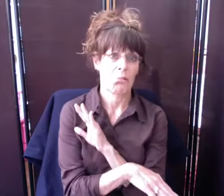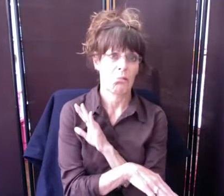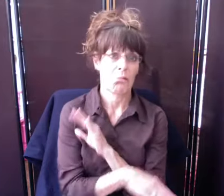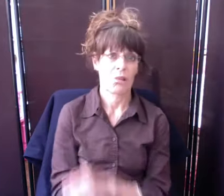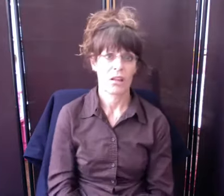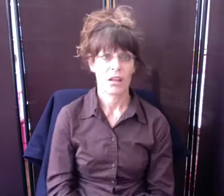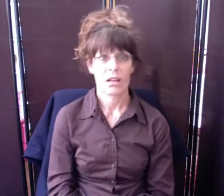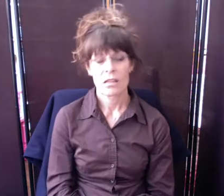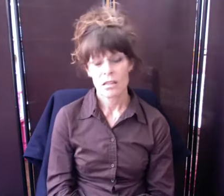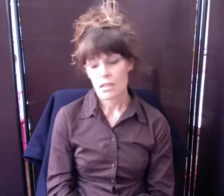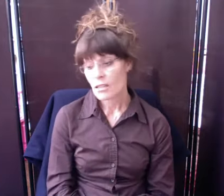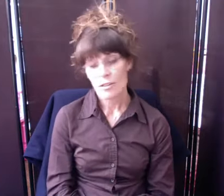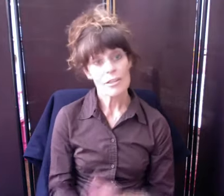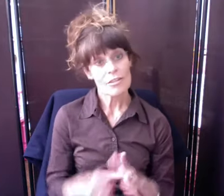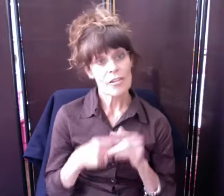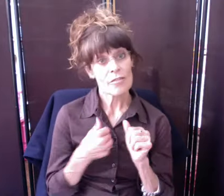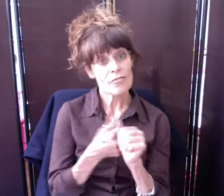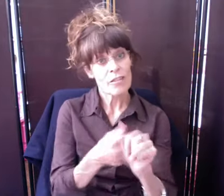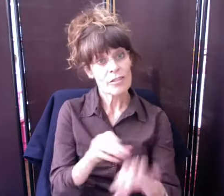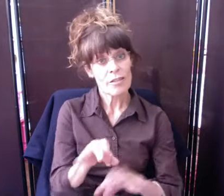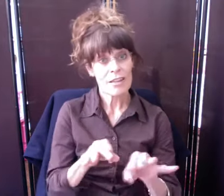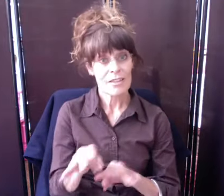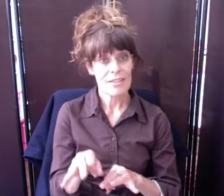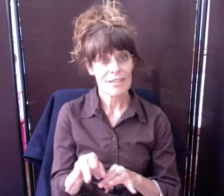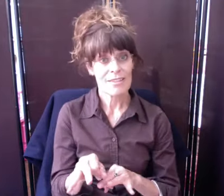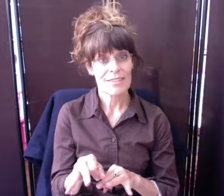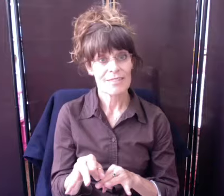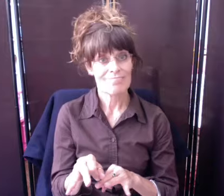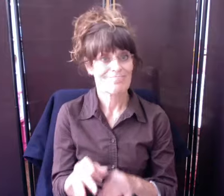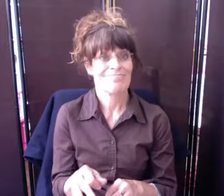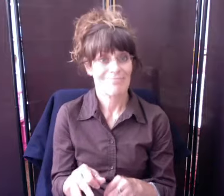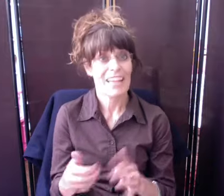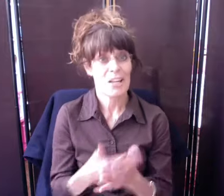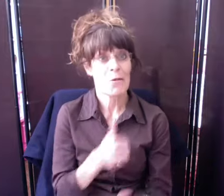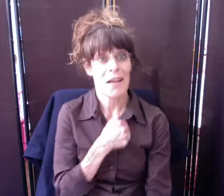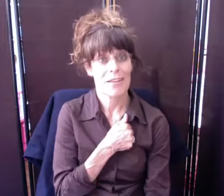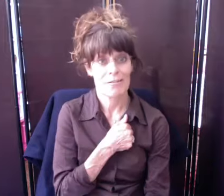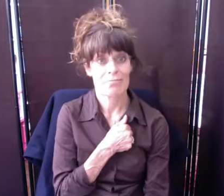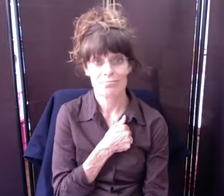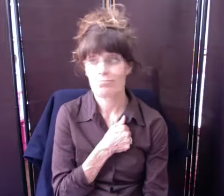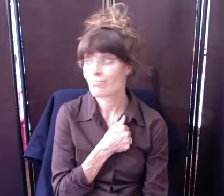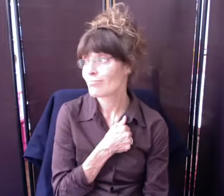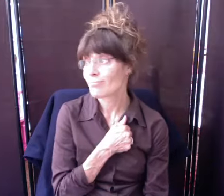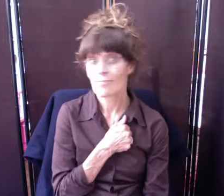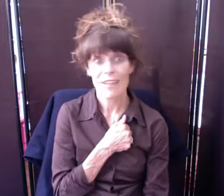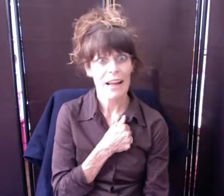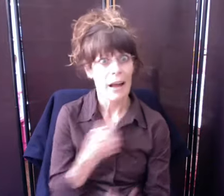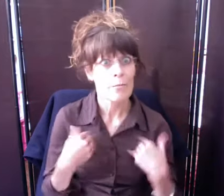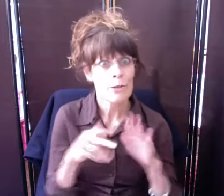doing everything she told me to do. And I came at everything with a new attitude, with principles. And I